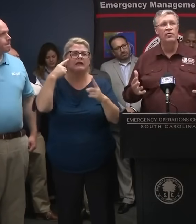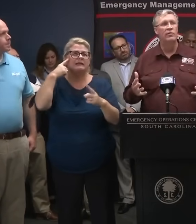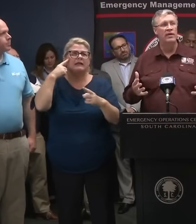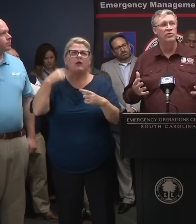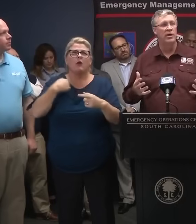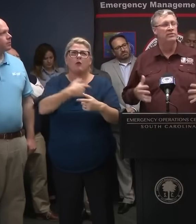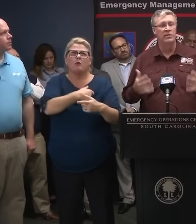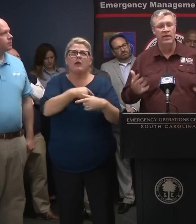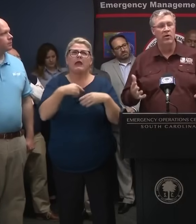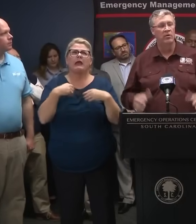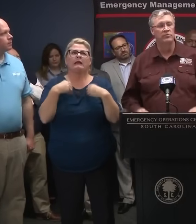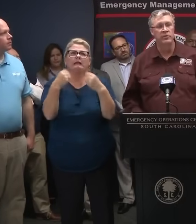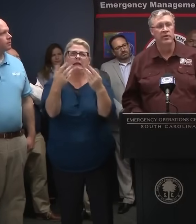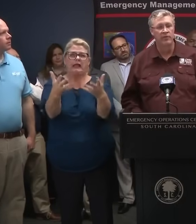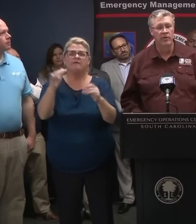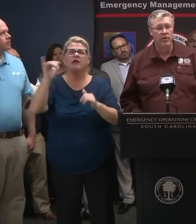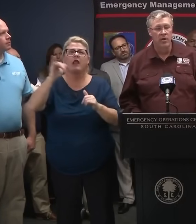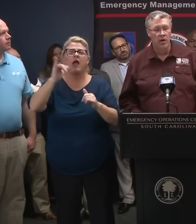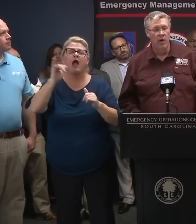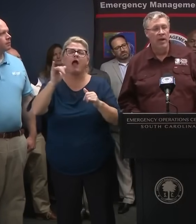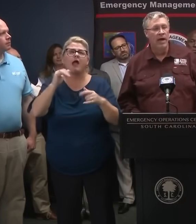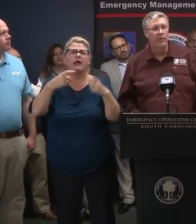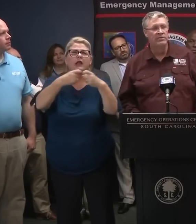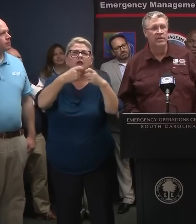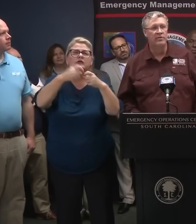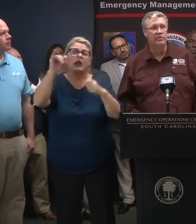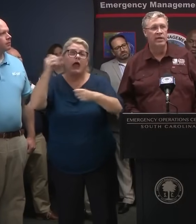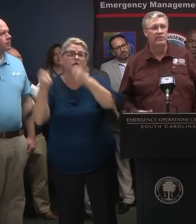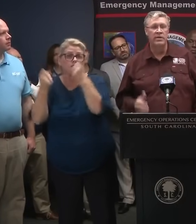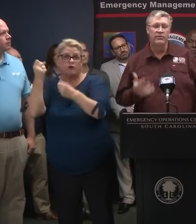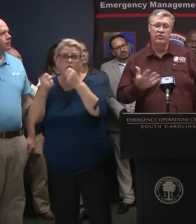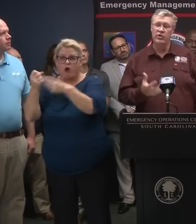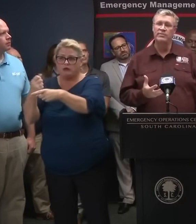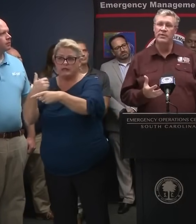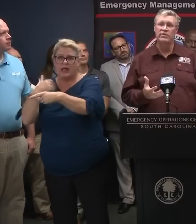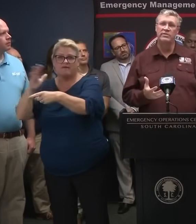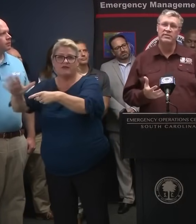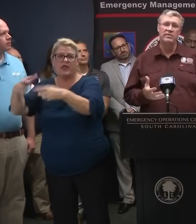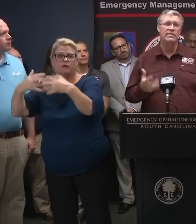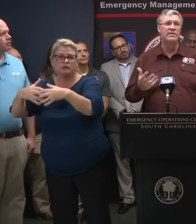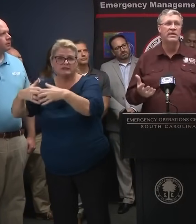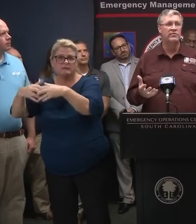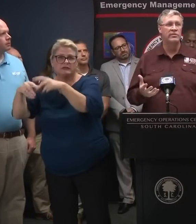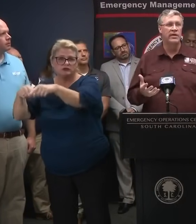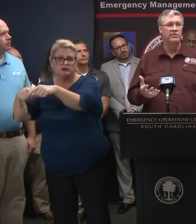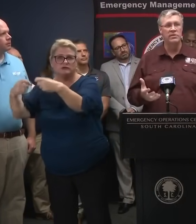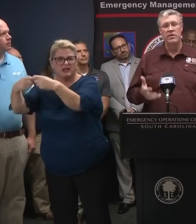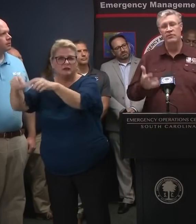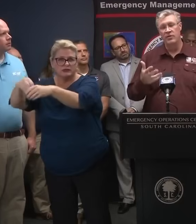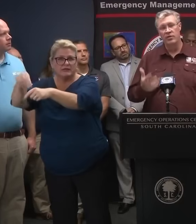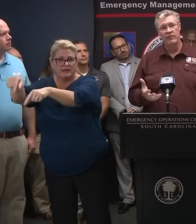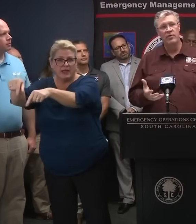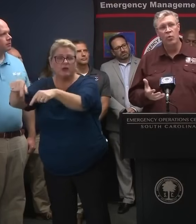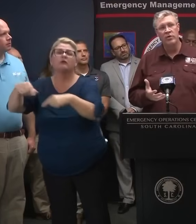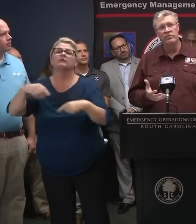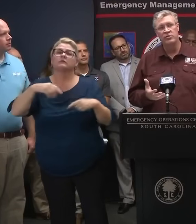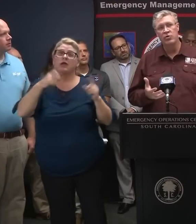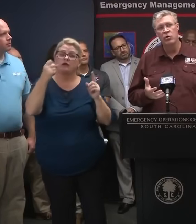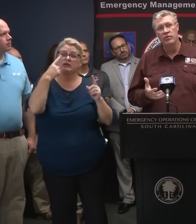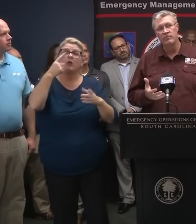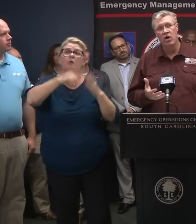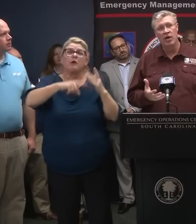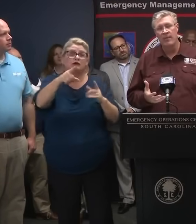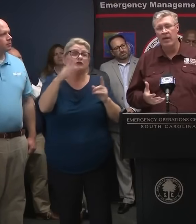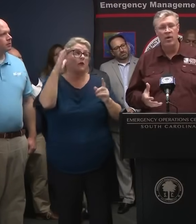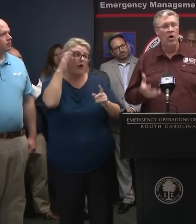we deliver electrons like cars are delivered on highways and interstates. The transmission system is the interstates. The delivery points that